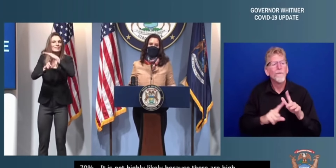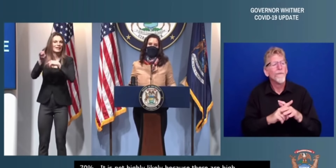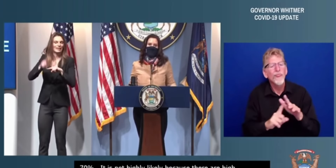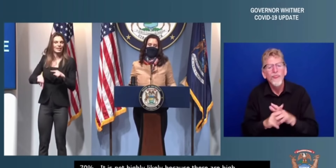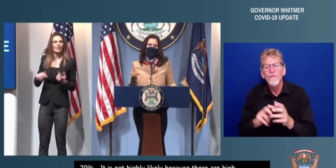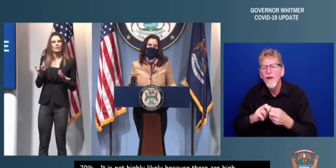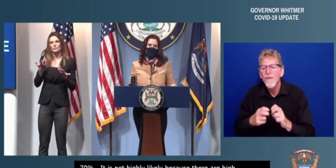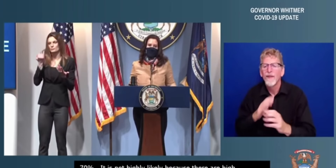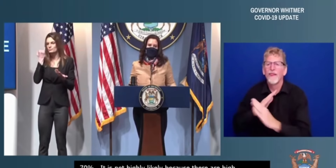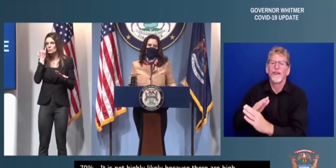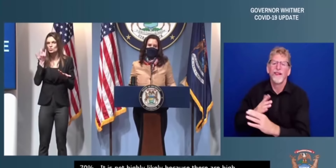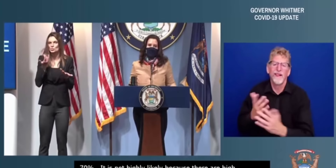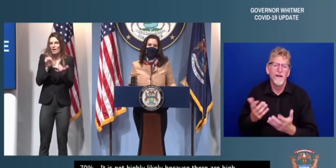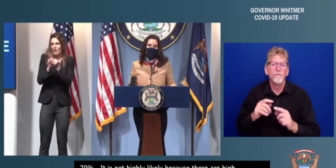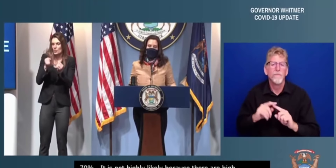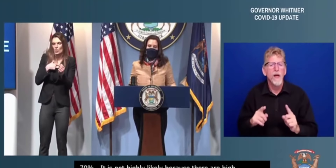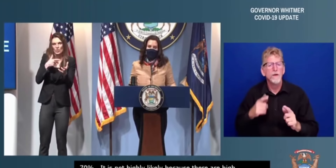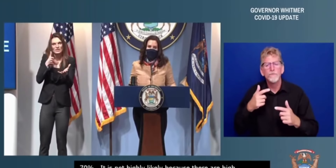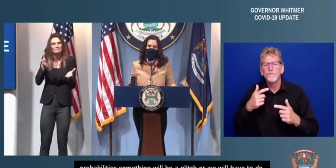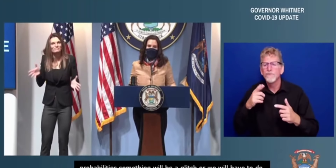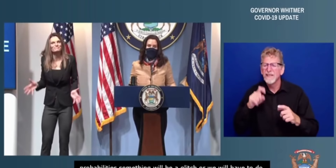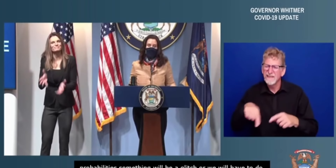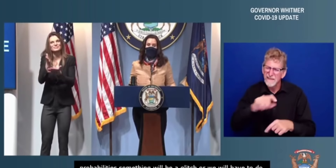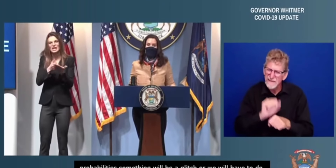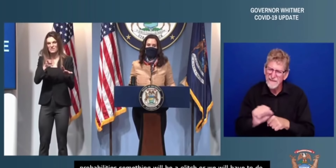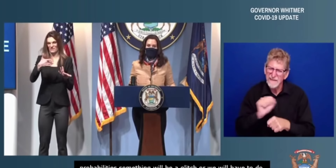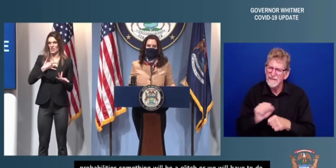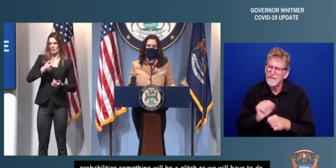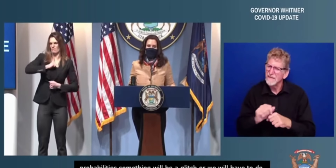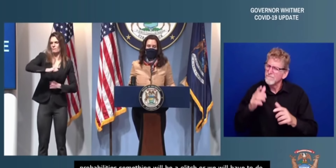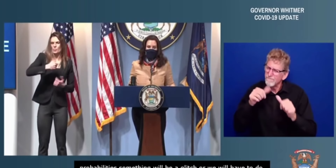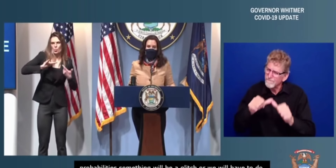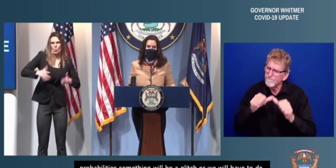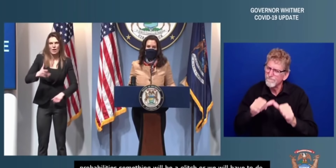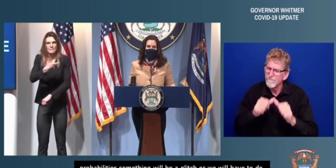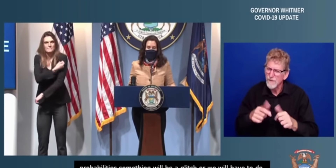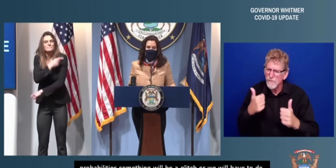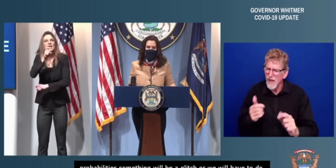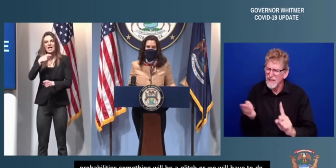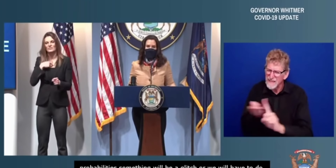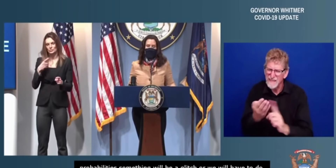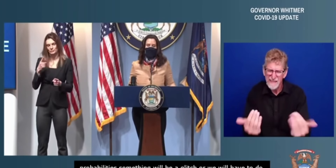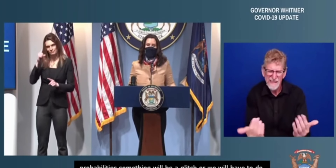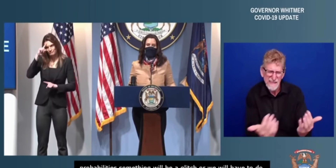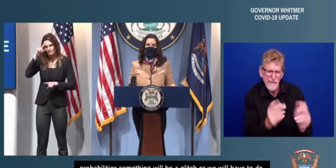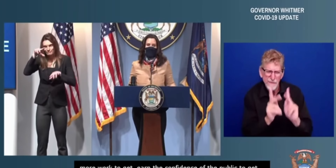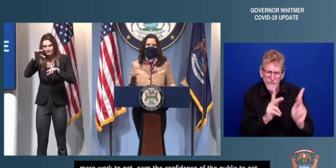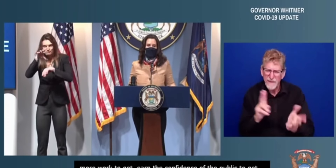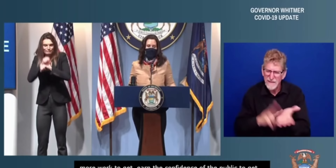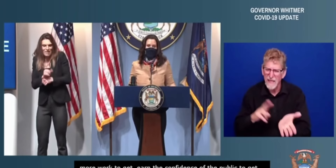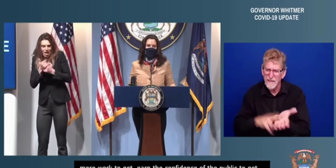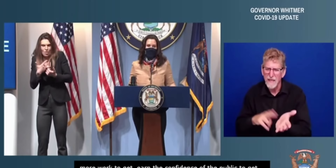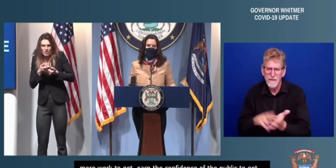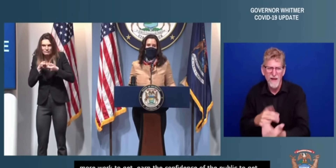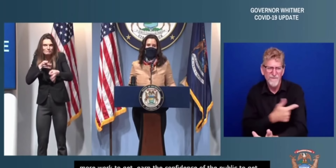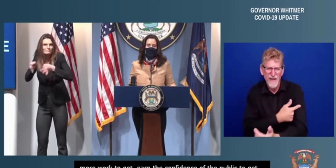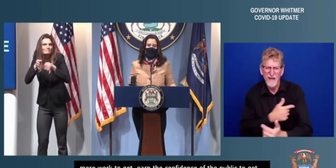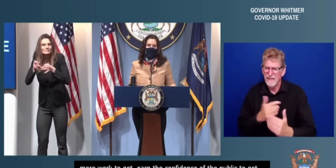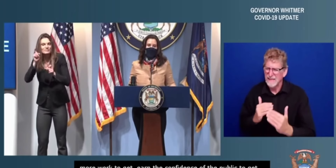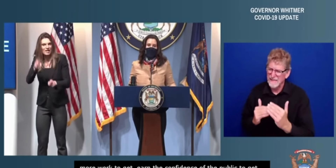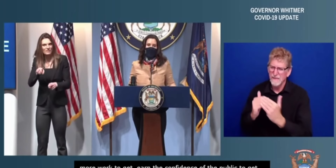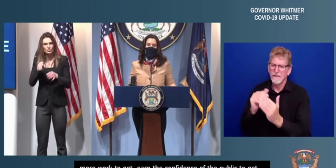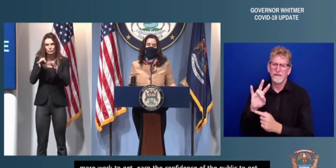work to earn the confidence of the public to get more people to be interested in getting vaccinated. But at this